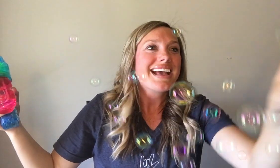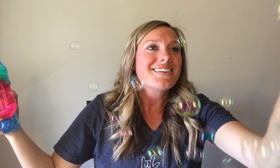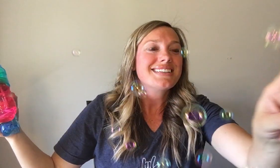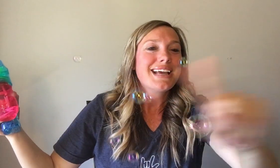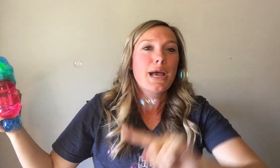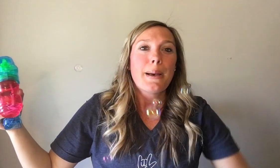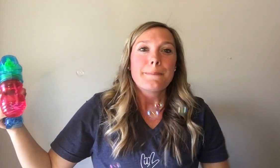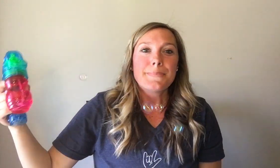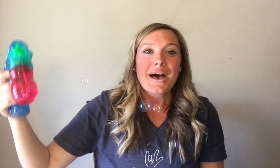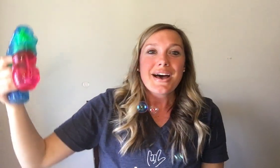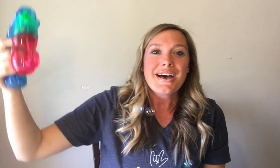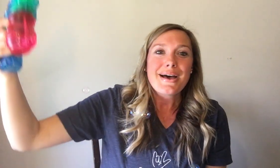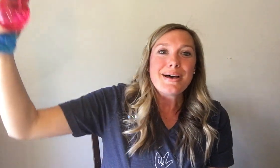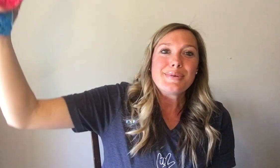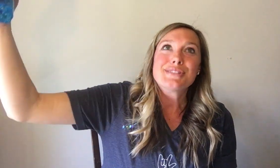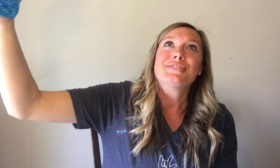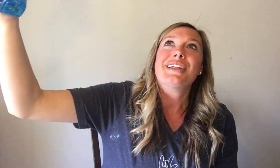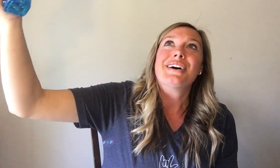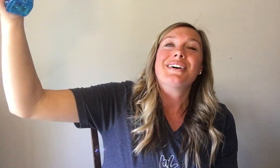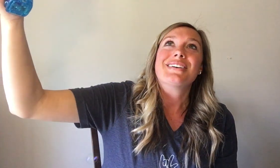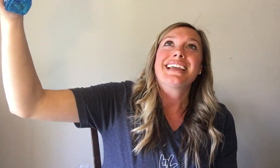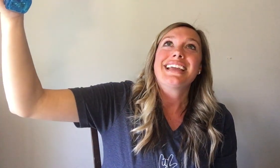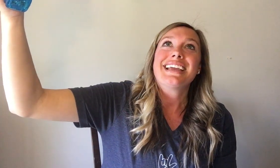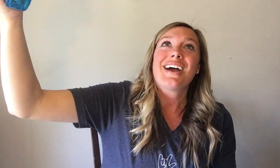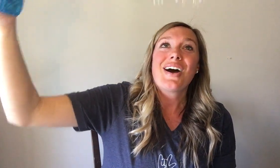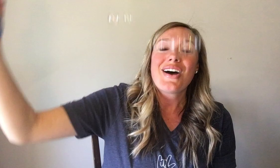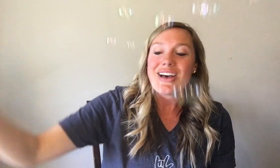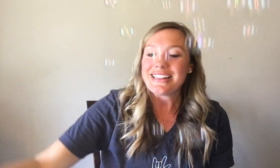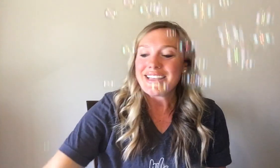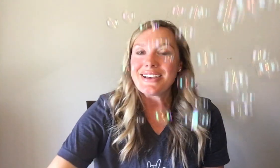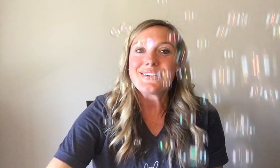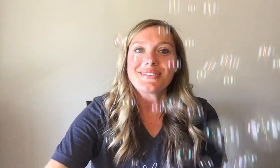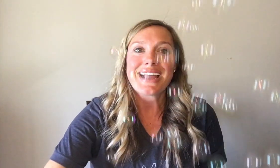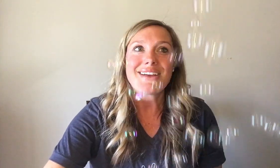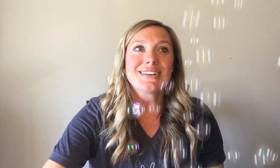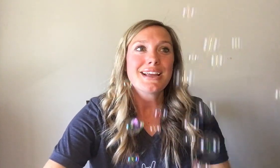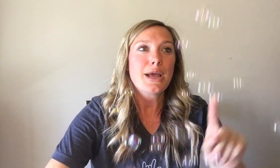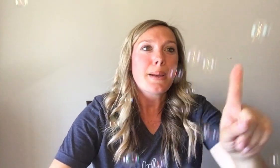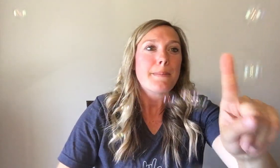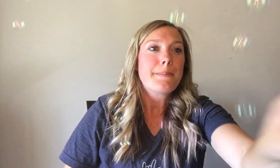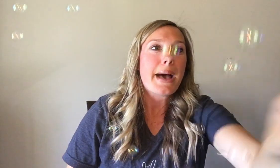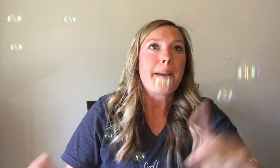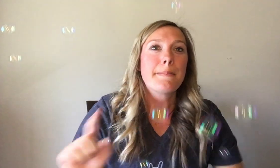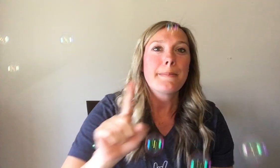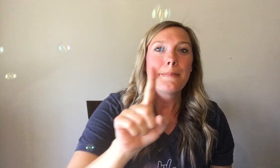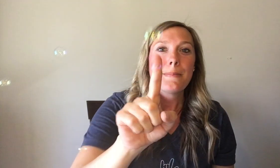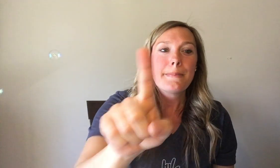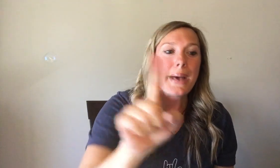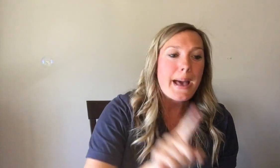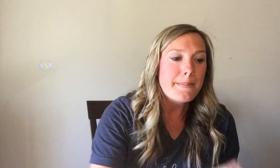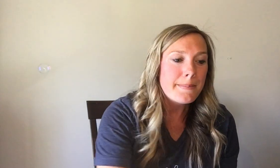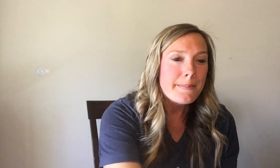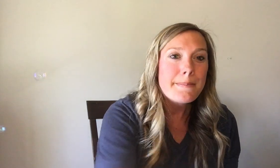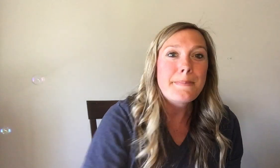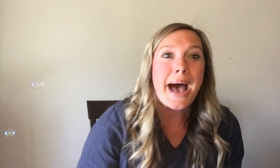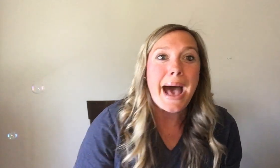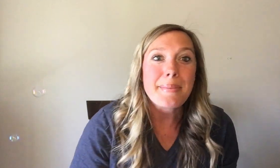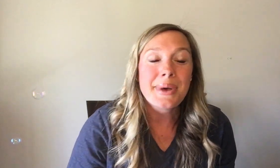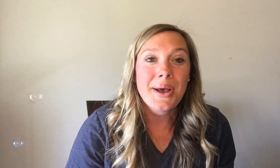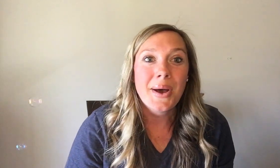around. Bubbles floating all around. Pop, pop, pop.